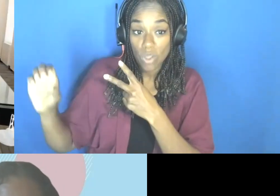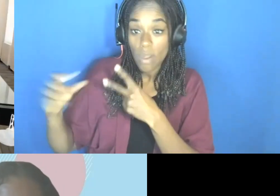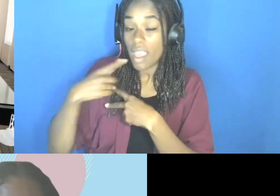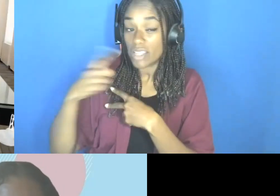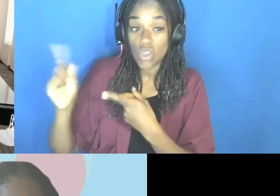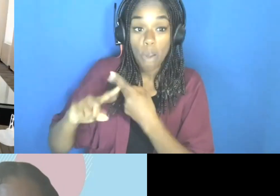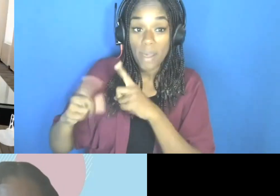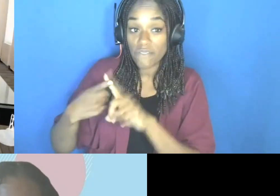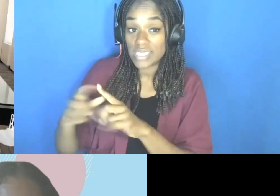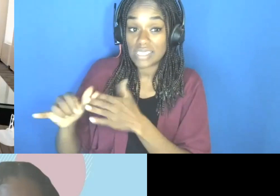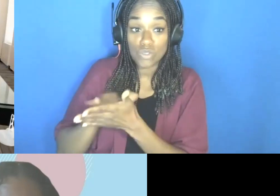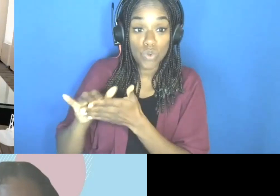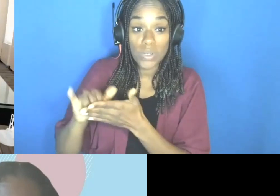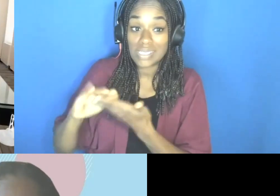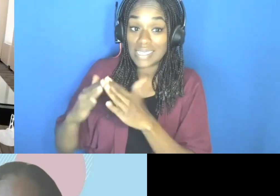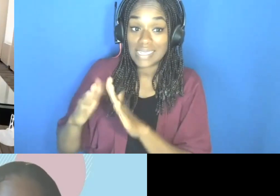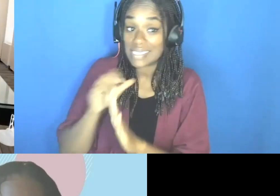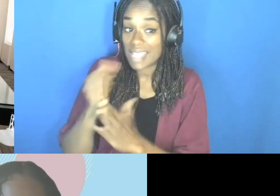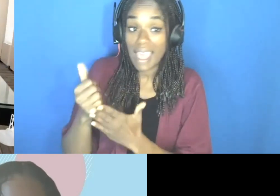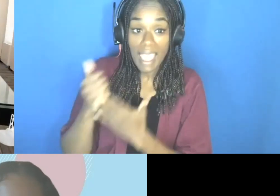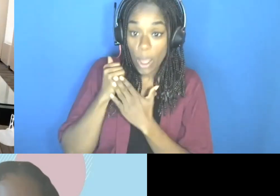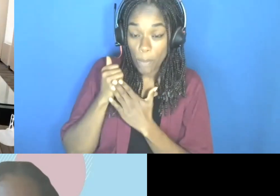because New York City wasn't helping us.